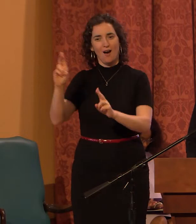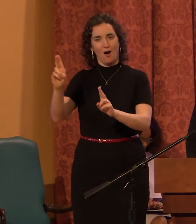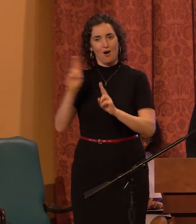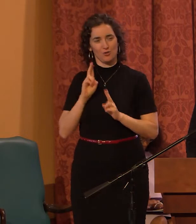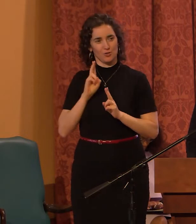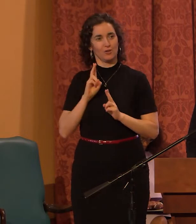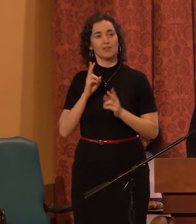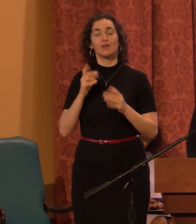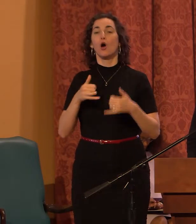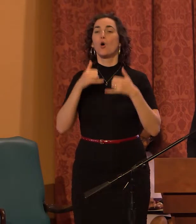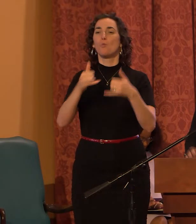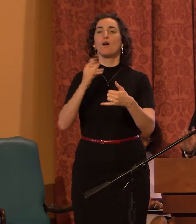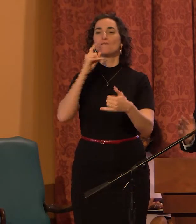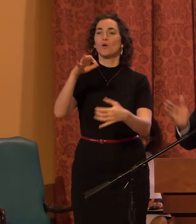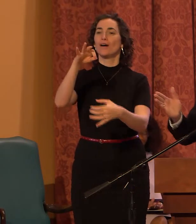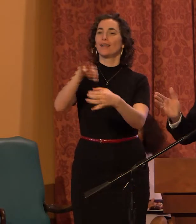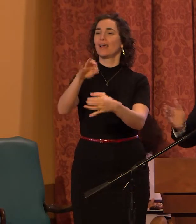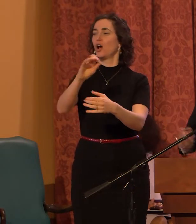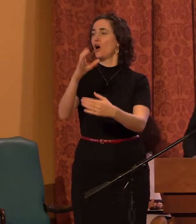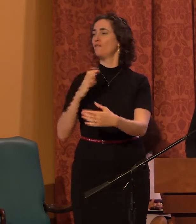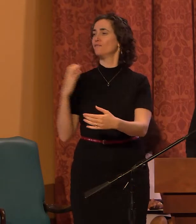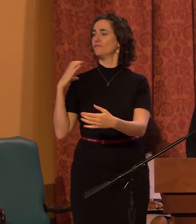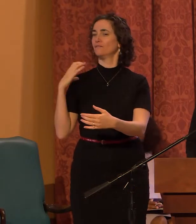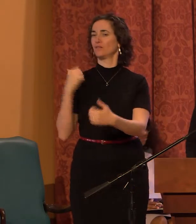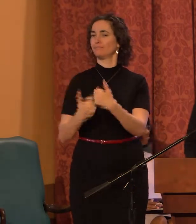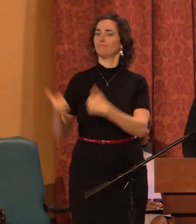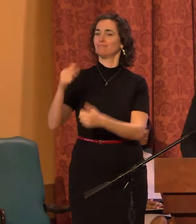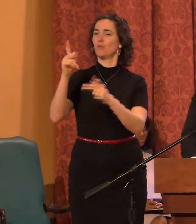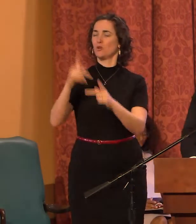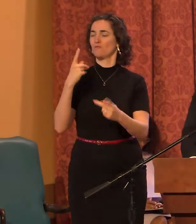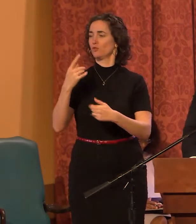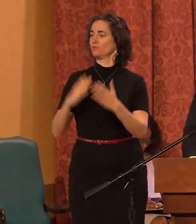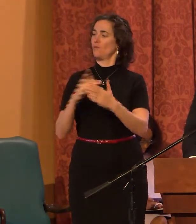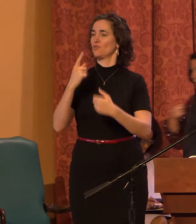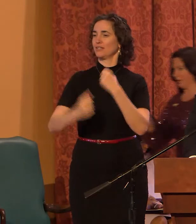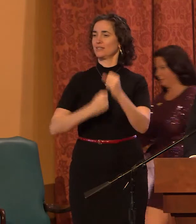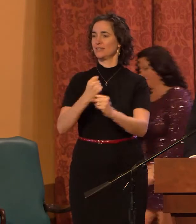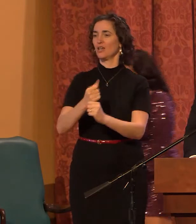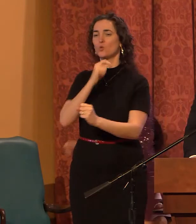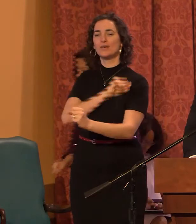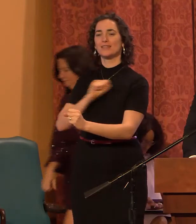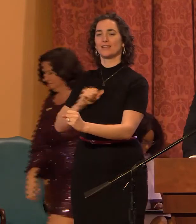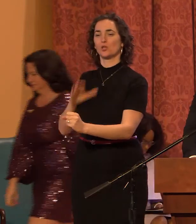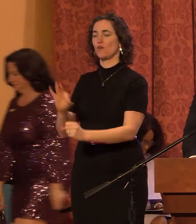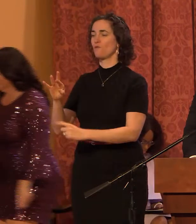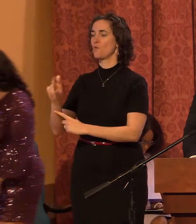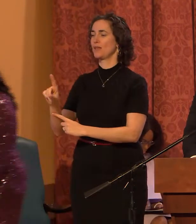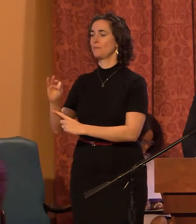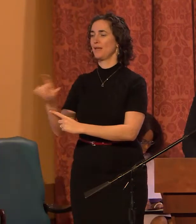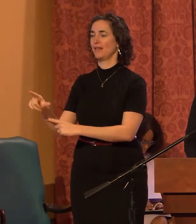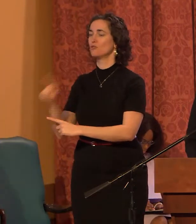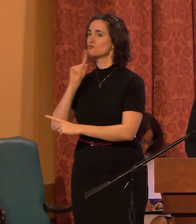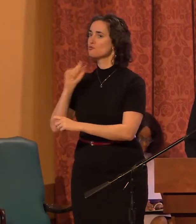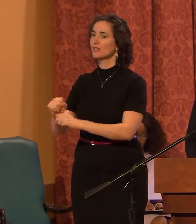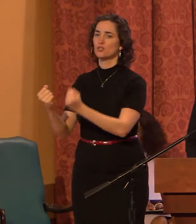Elected Official of the Year award to Senator Fred Mills, who has been a true friend to the state. Senator Mills was the author